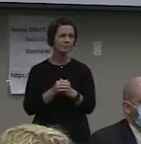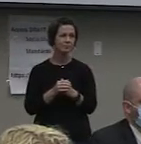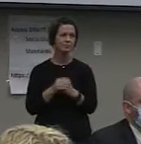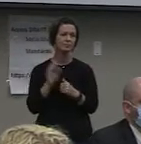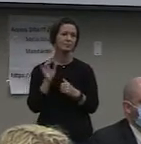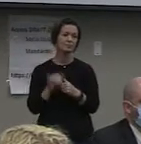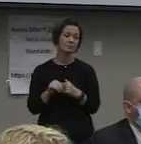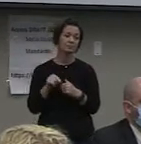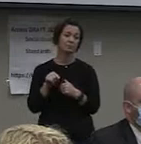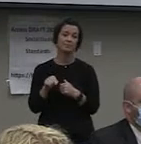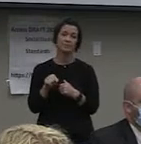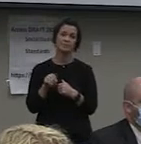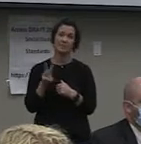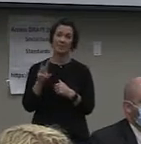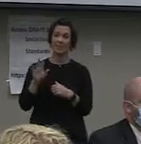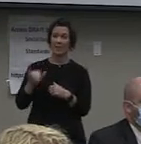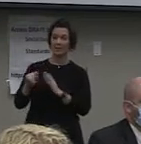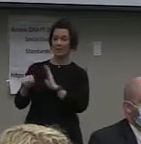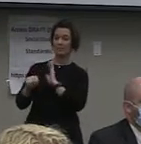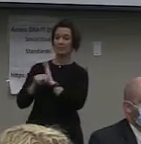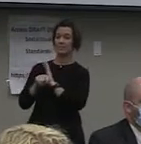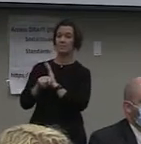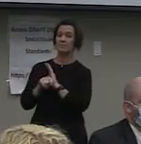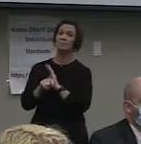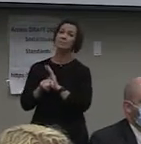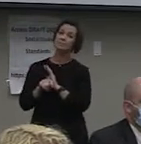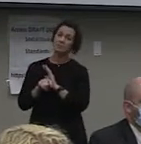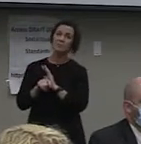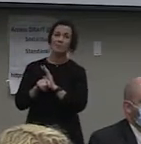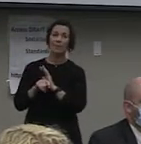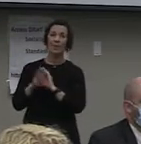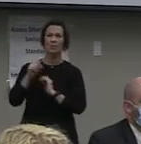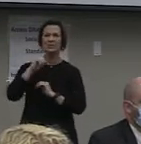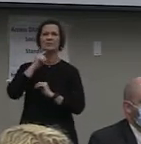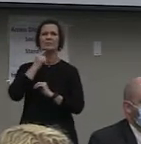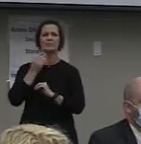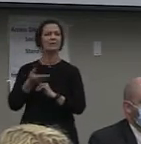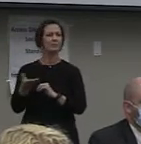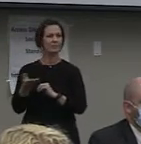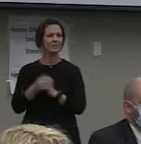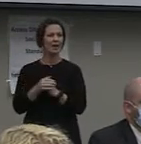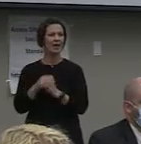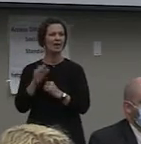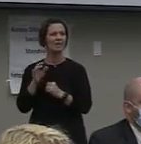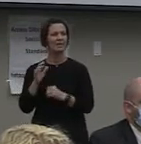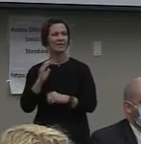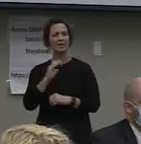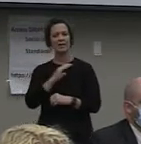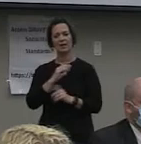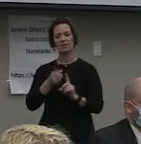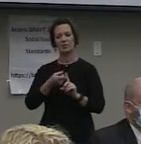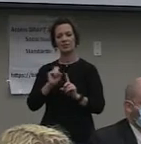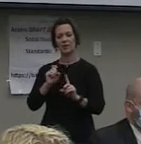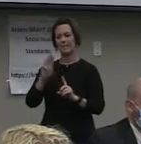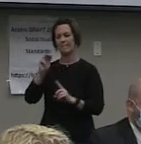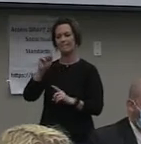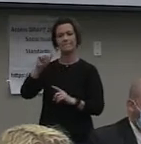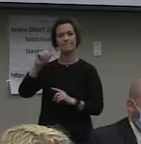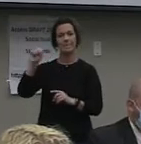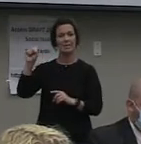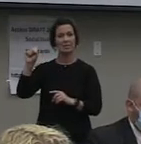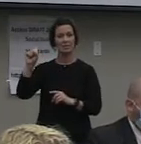very contentious, you know, because in that particular case, the congressman from